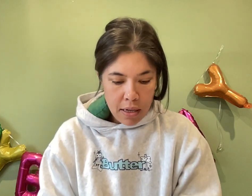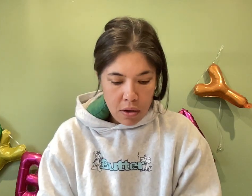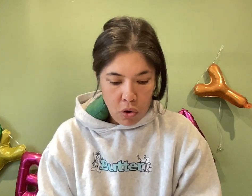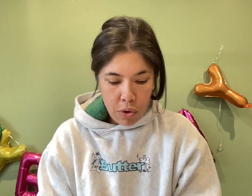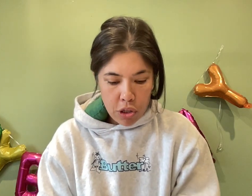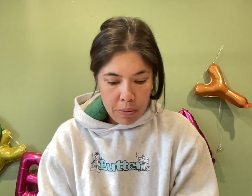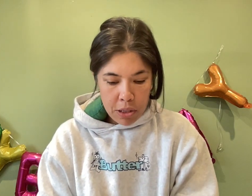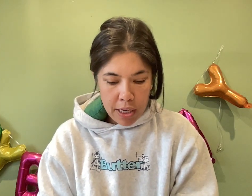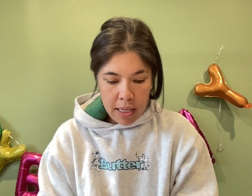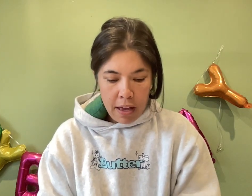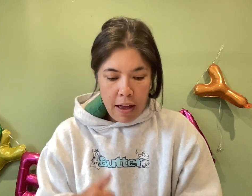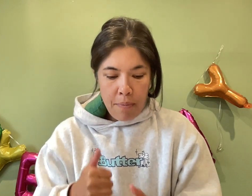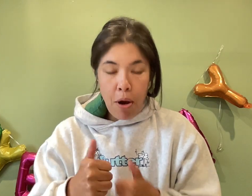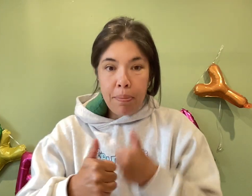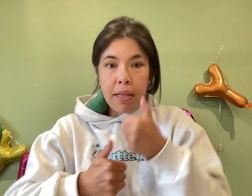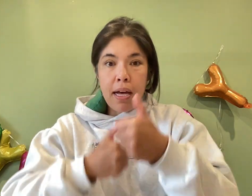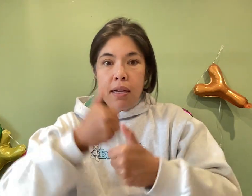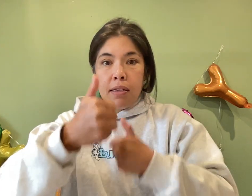or washing machine. Popular.